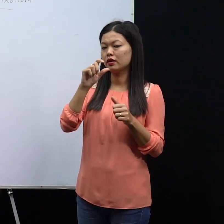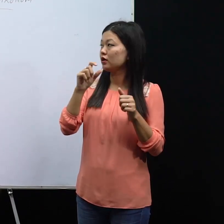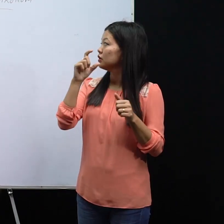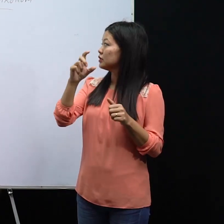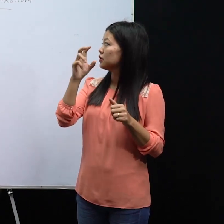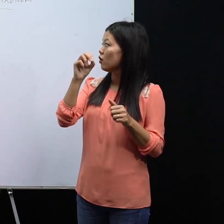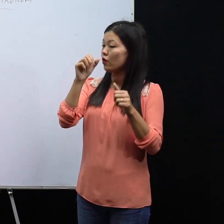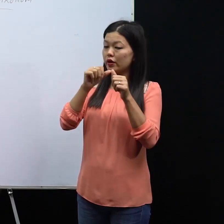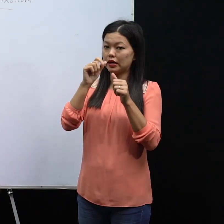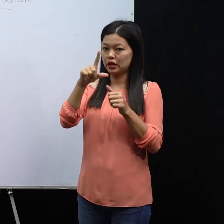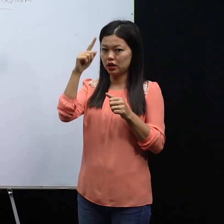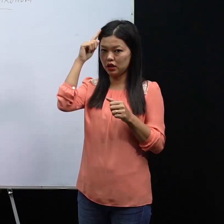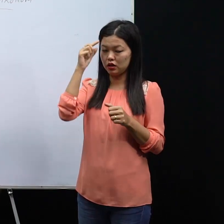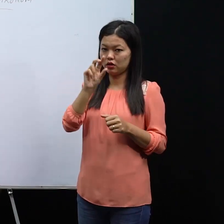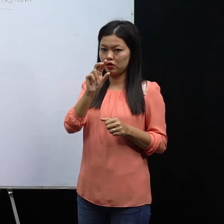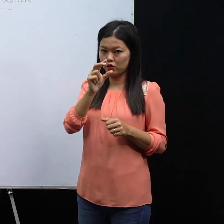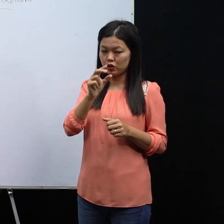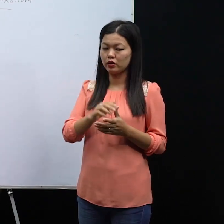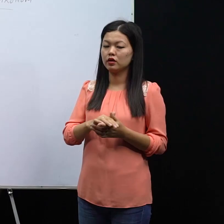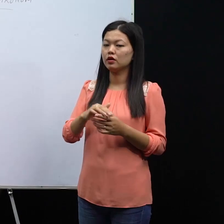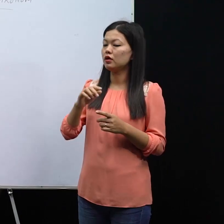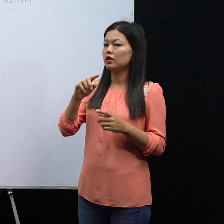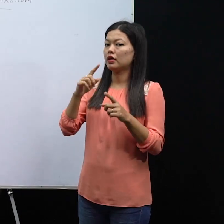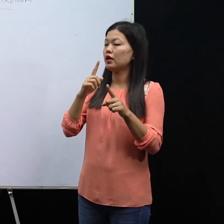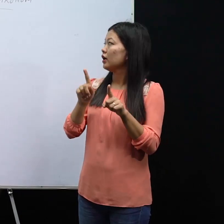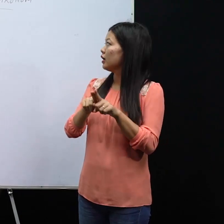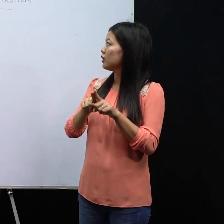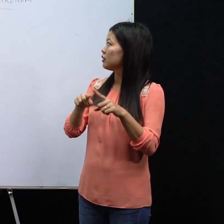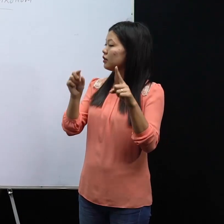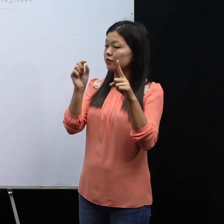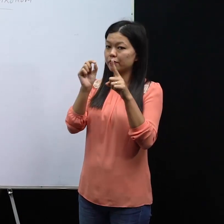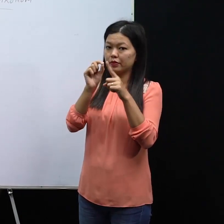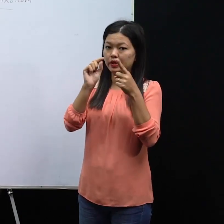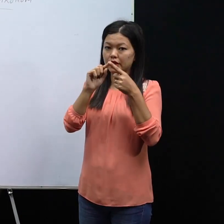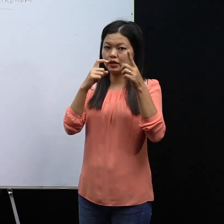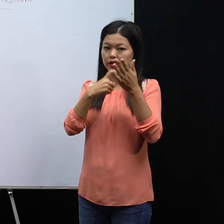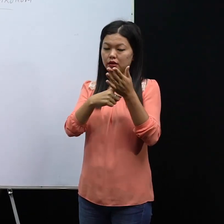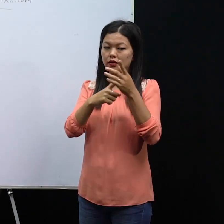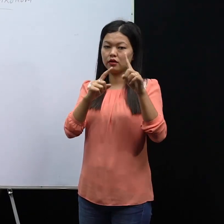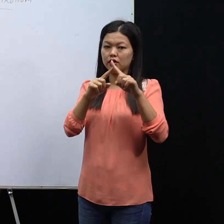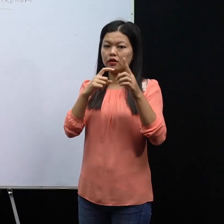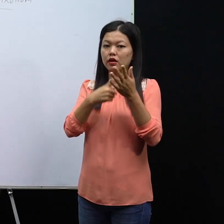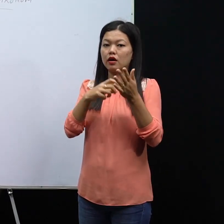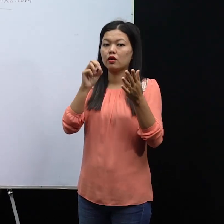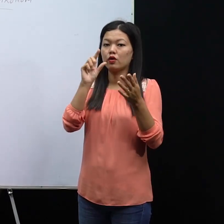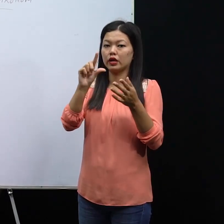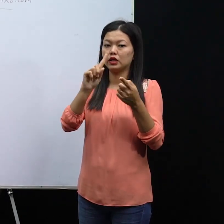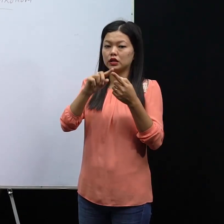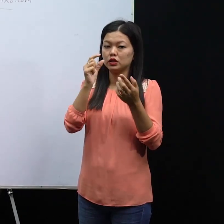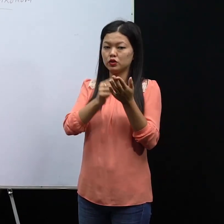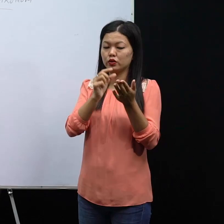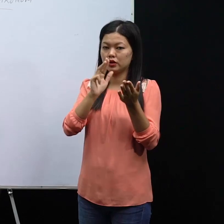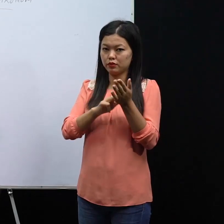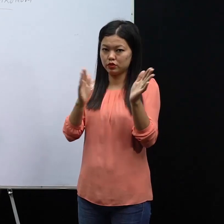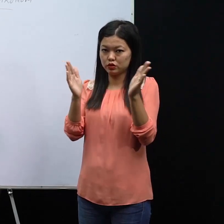So this coal and petroleum are very useful to us, right? So we are going to discuss about like details,